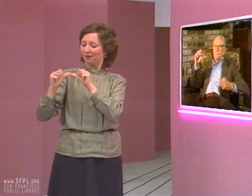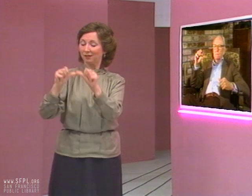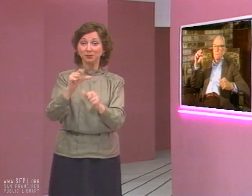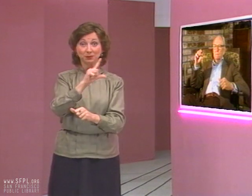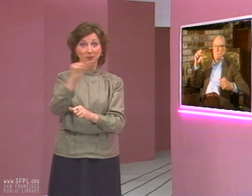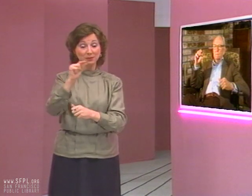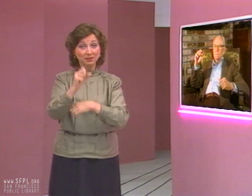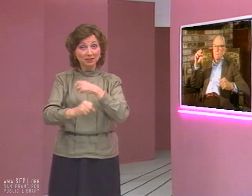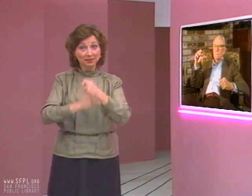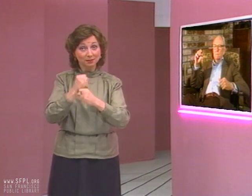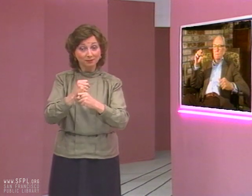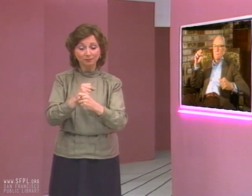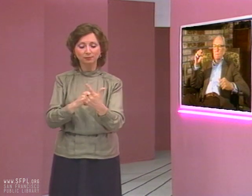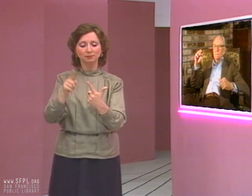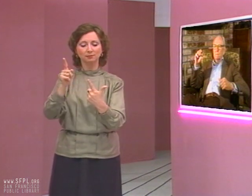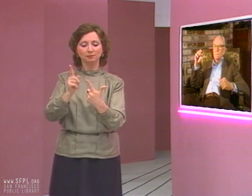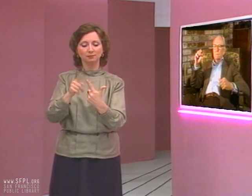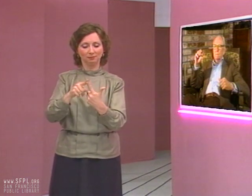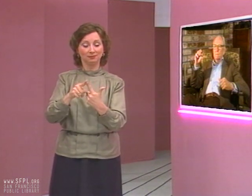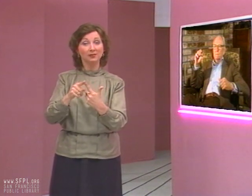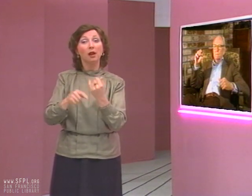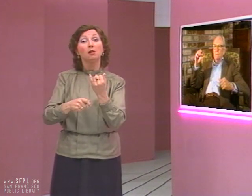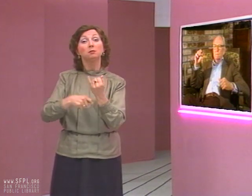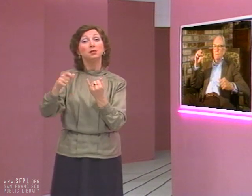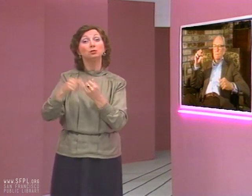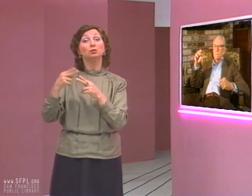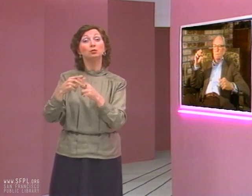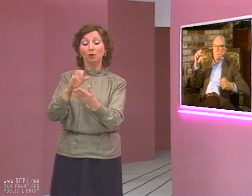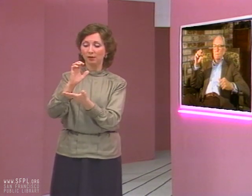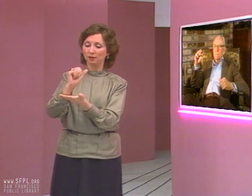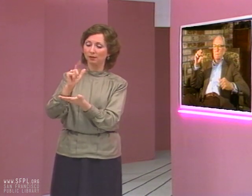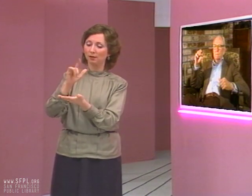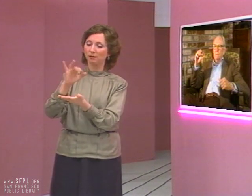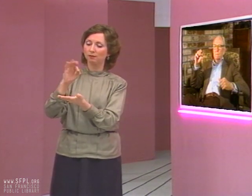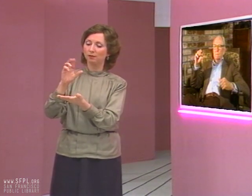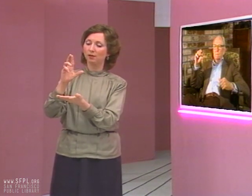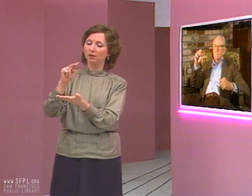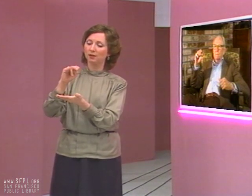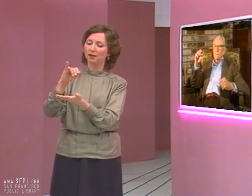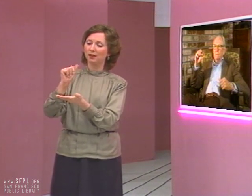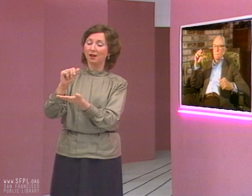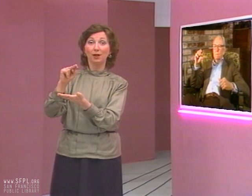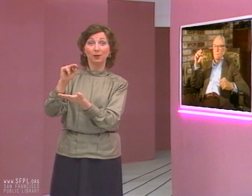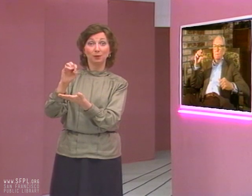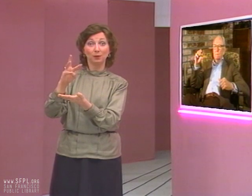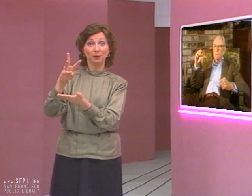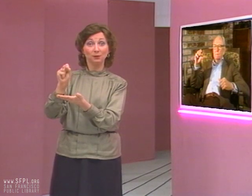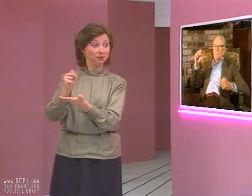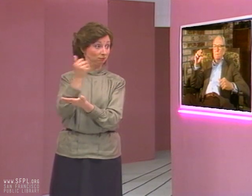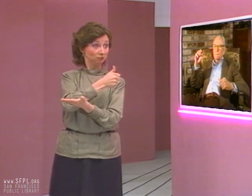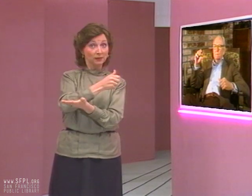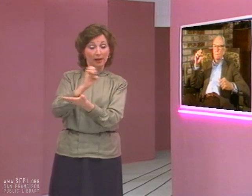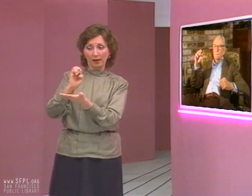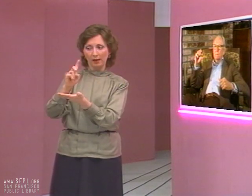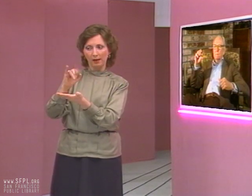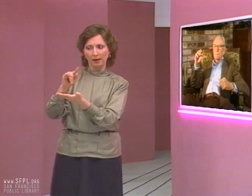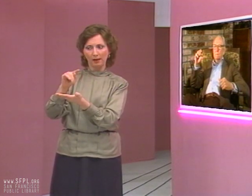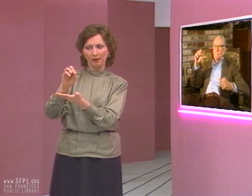Deaf. He served as president for almost 20 years. He edited the California News for 27